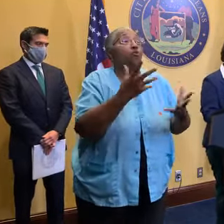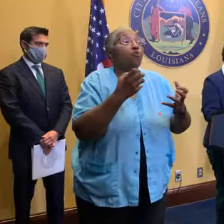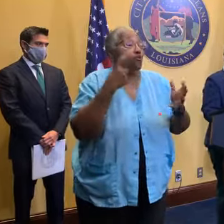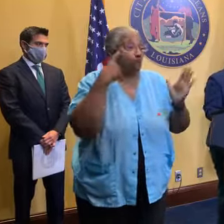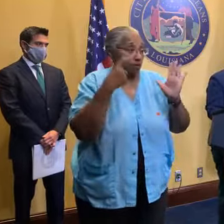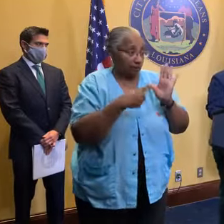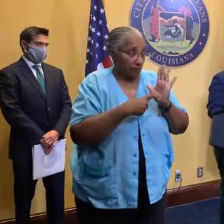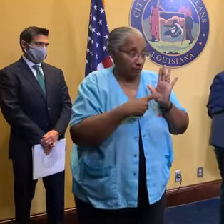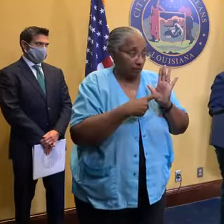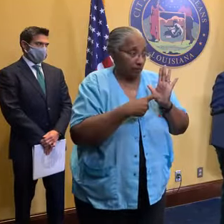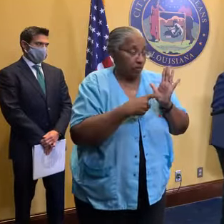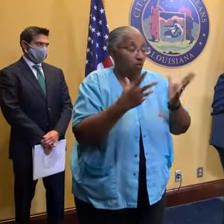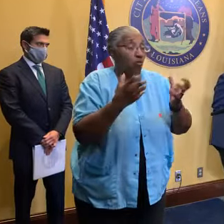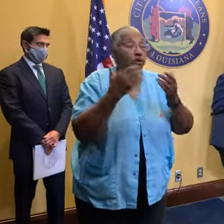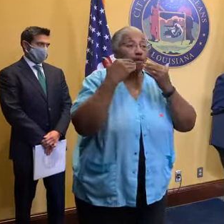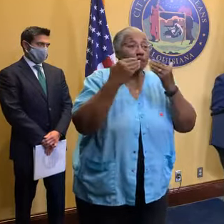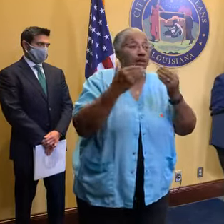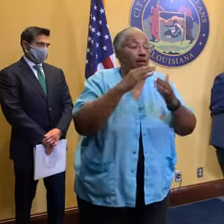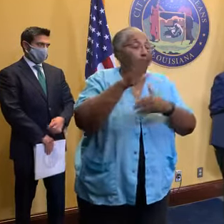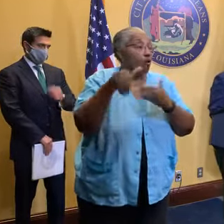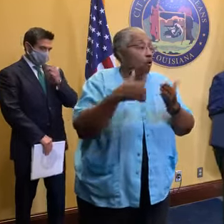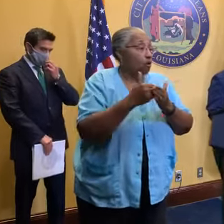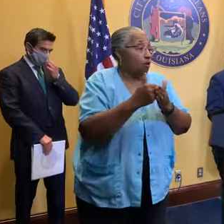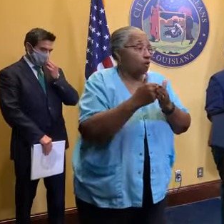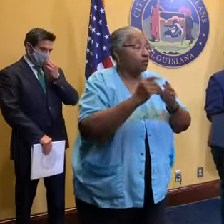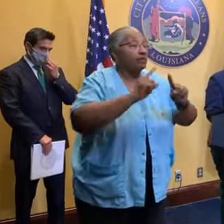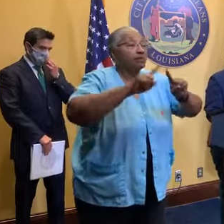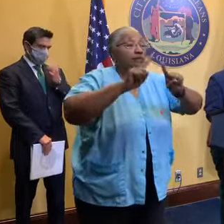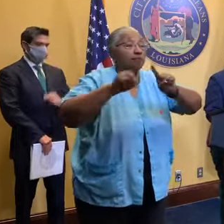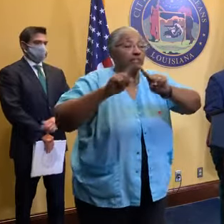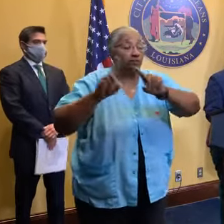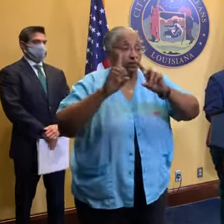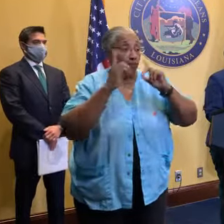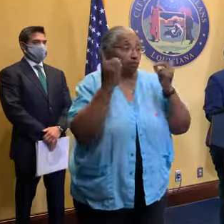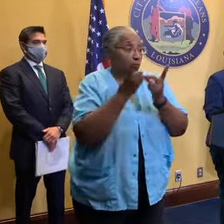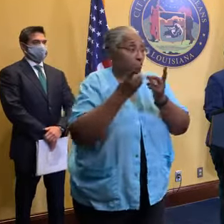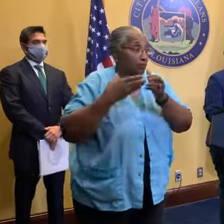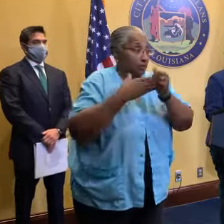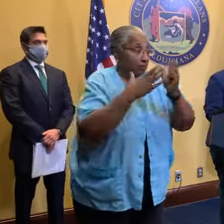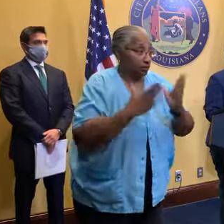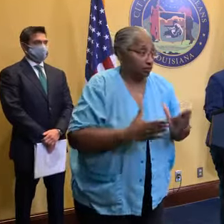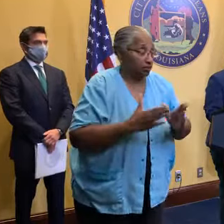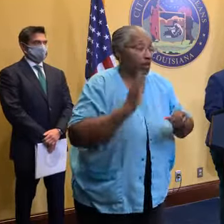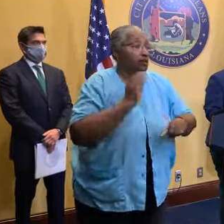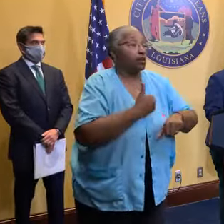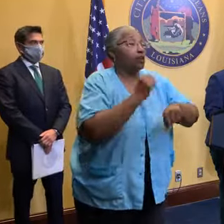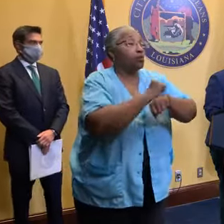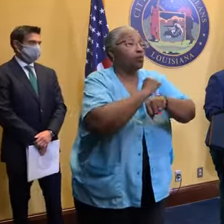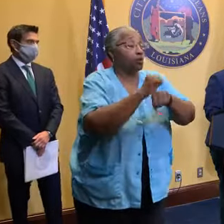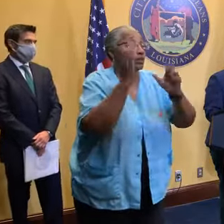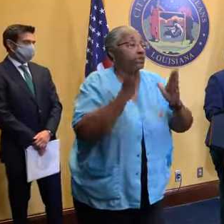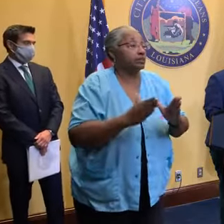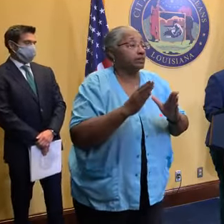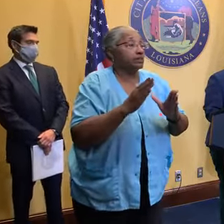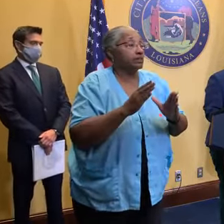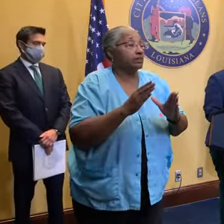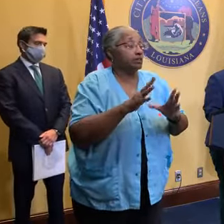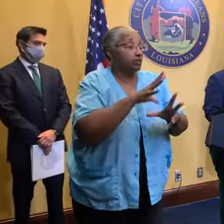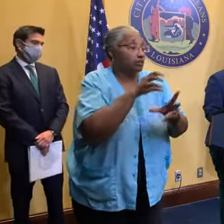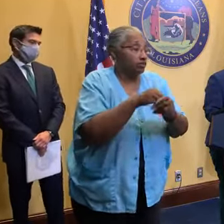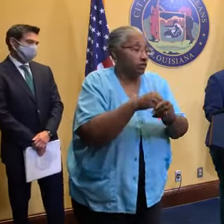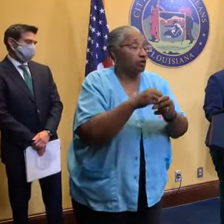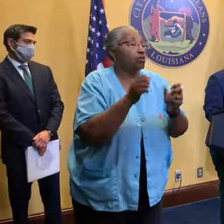acknowledge and thank all of our department leadership, our employees that played a role in making those